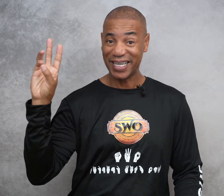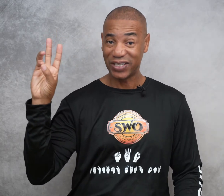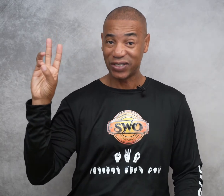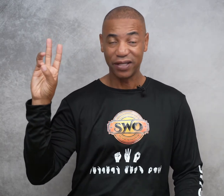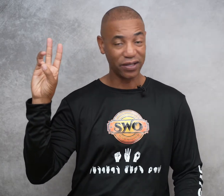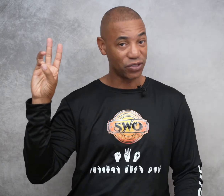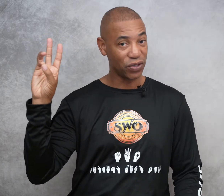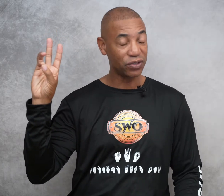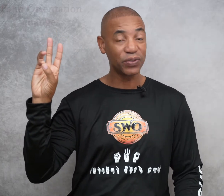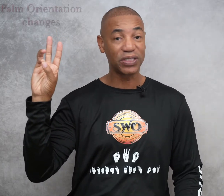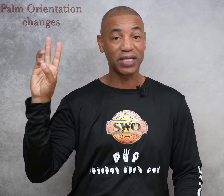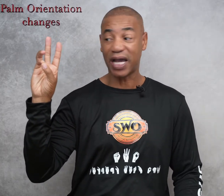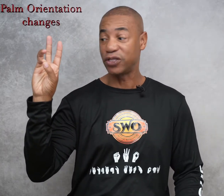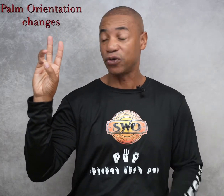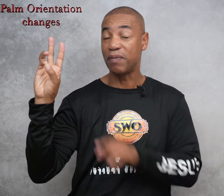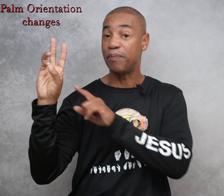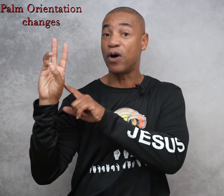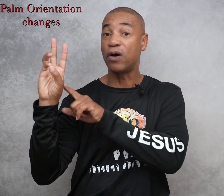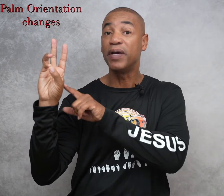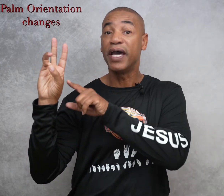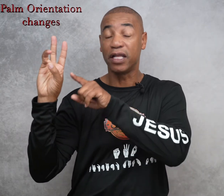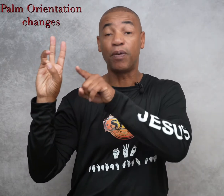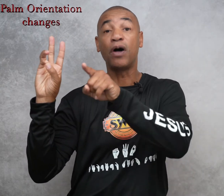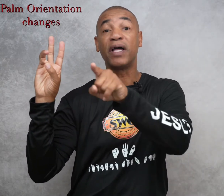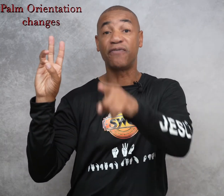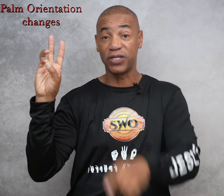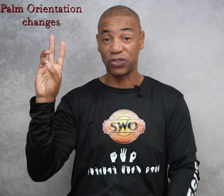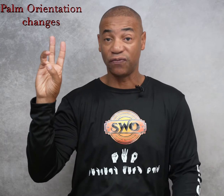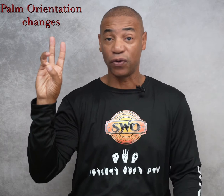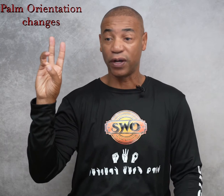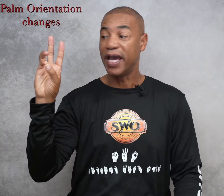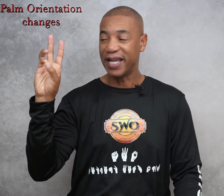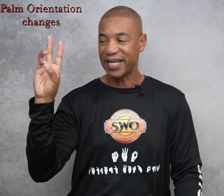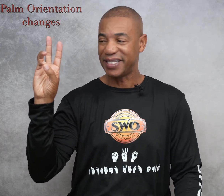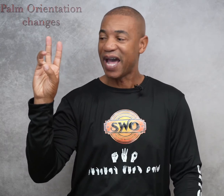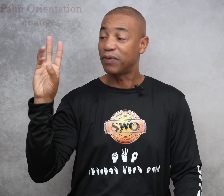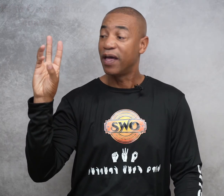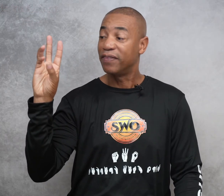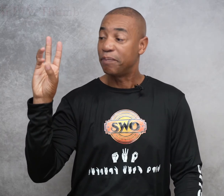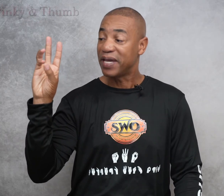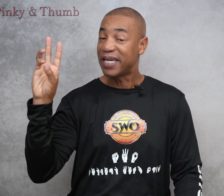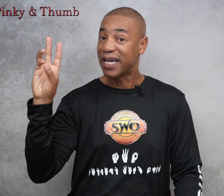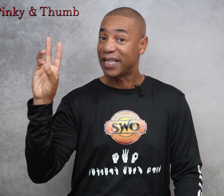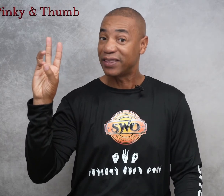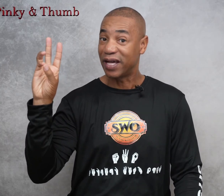6. Now, did you notice with 6, I turned my palm, and the palm now faces the viewer, and I tapped the pinky and the thumb,